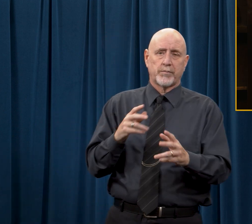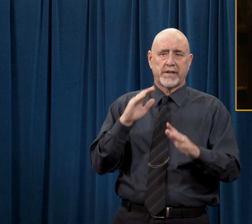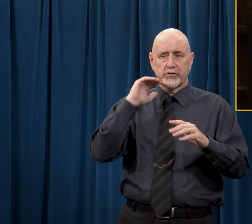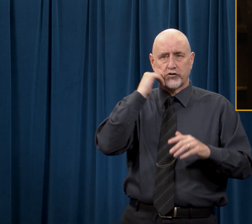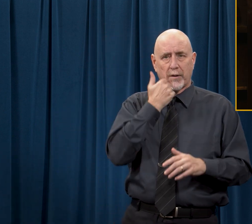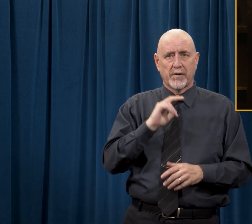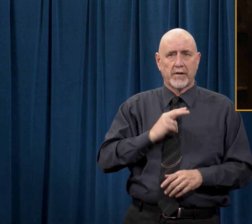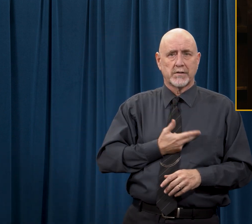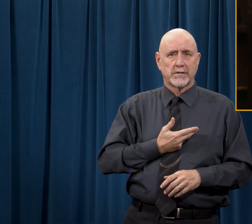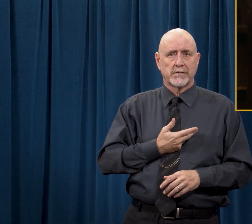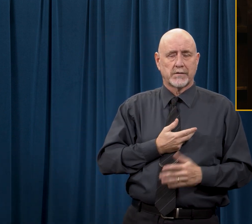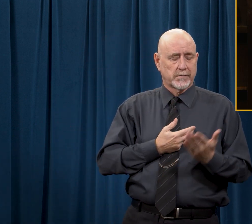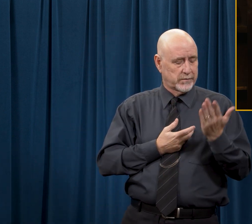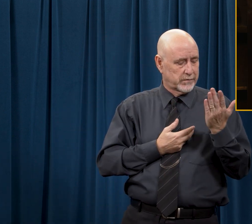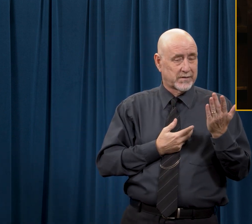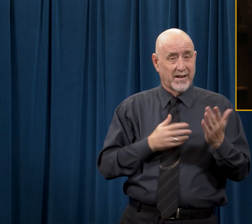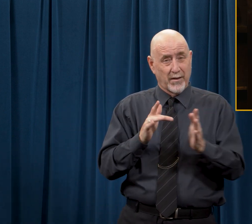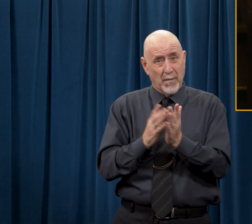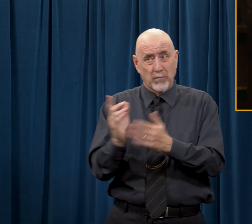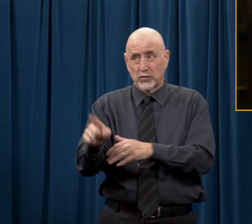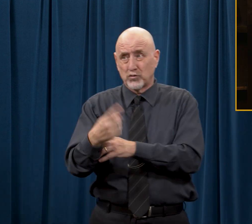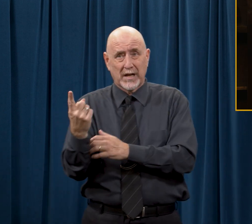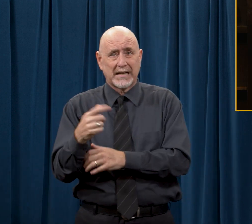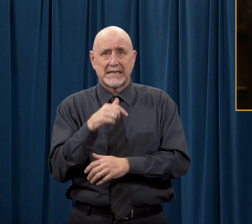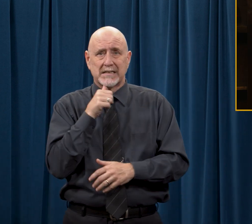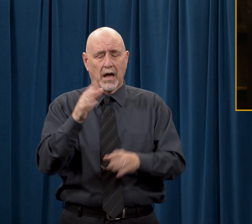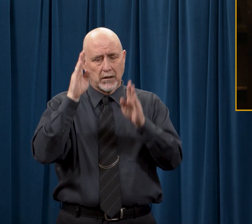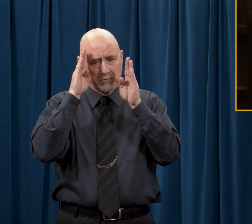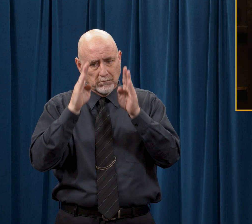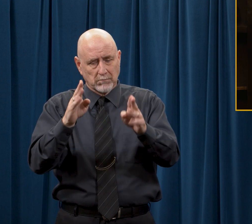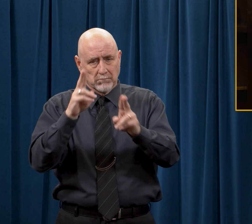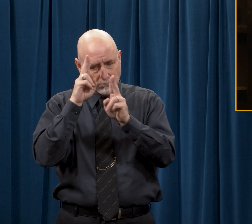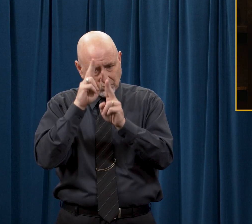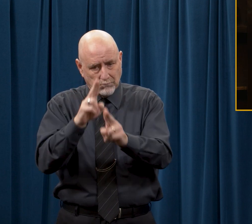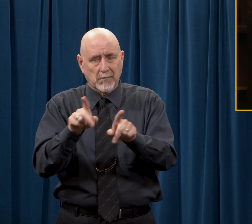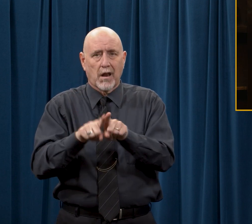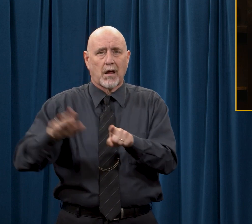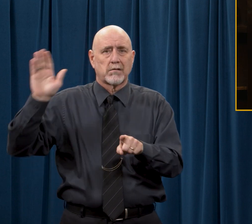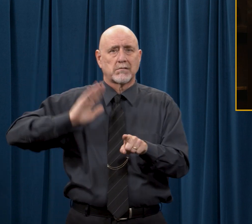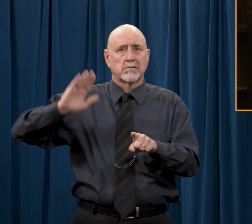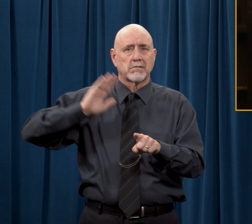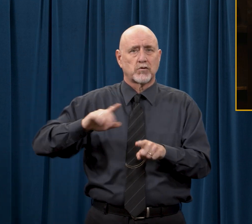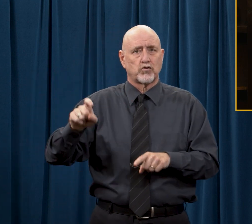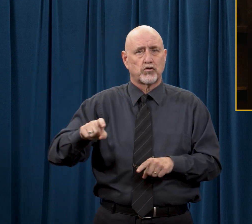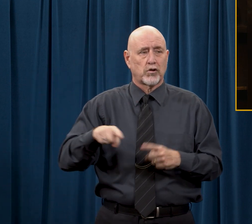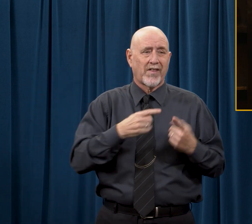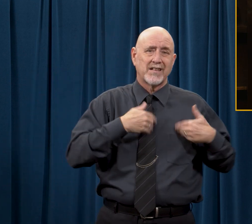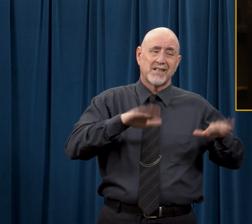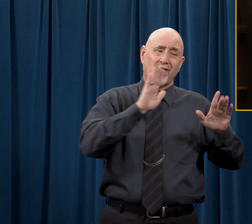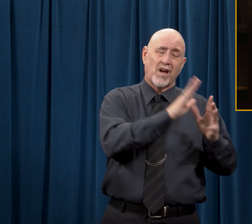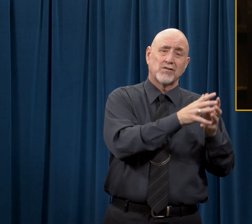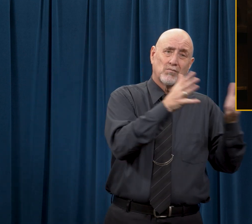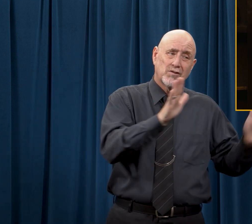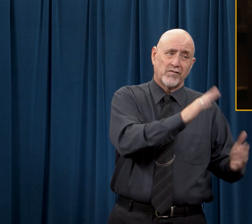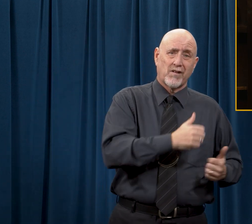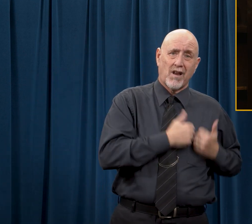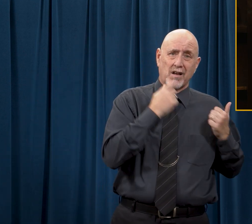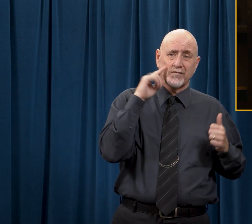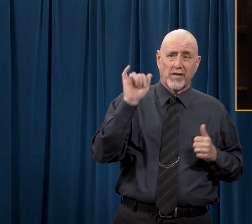would probably be ashamed to know that the Bible is not given the due that it deserves when they